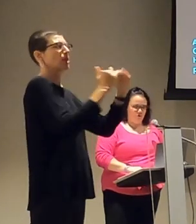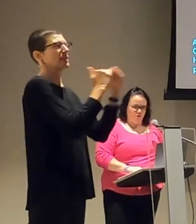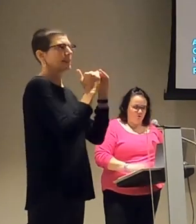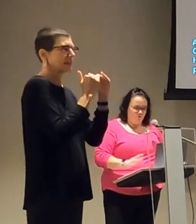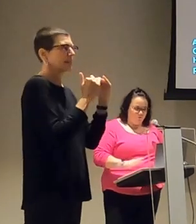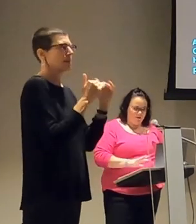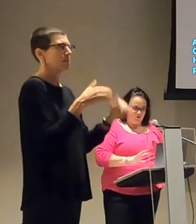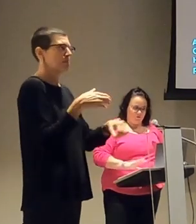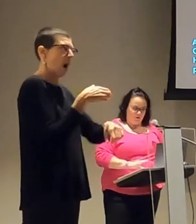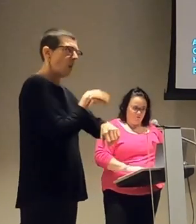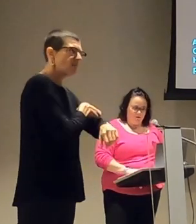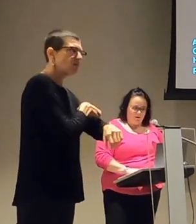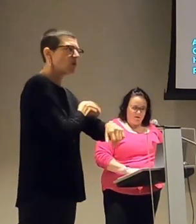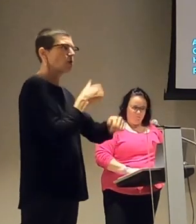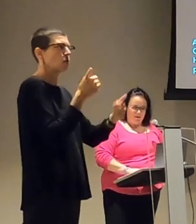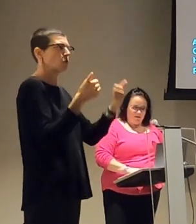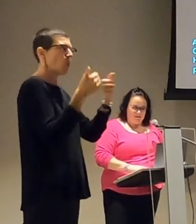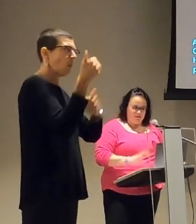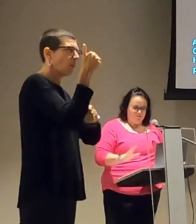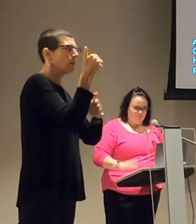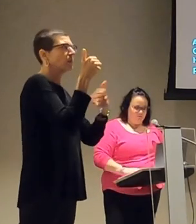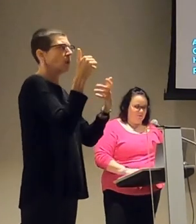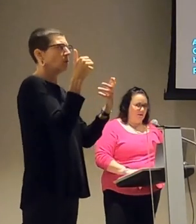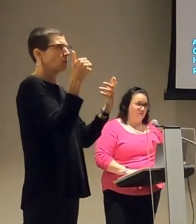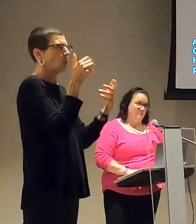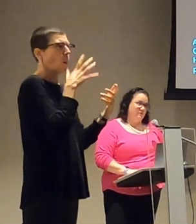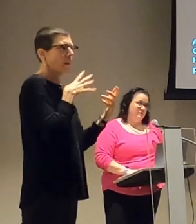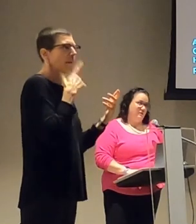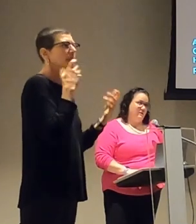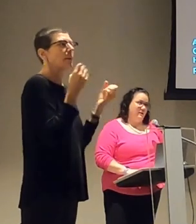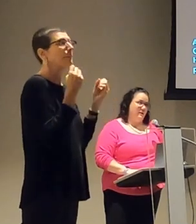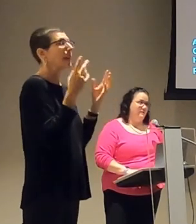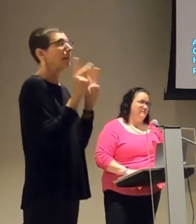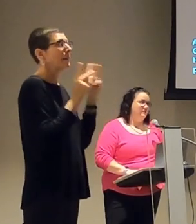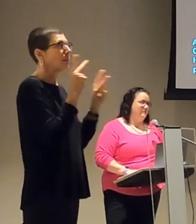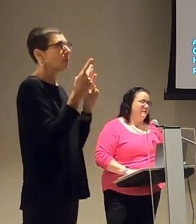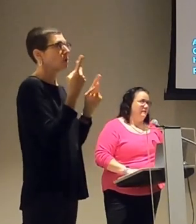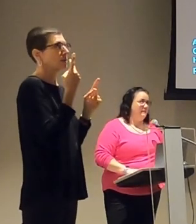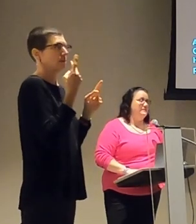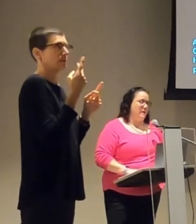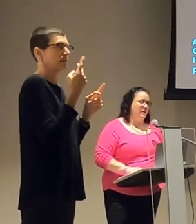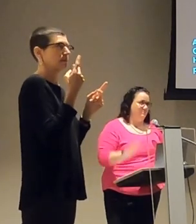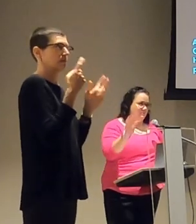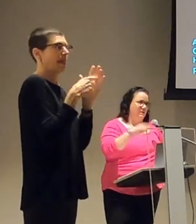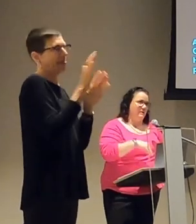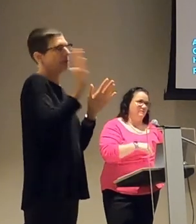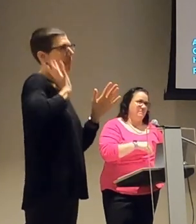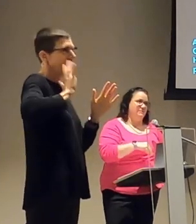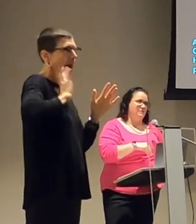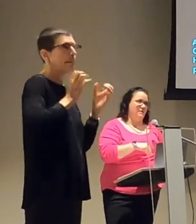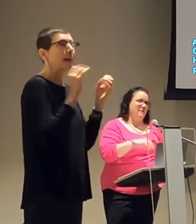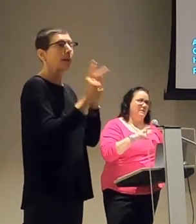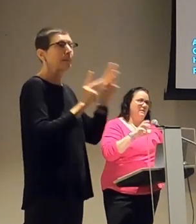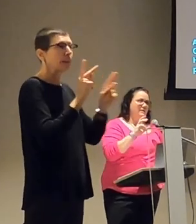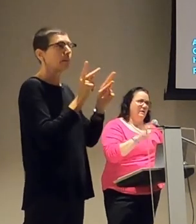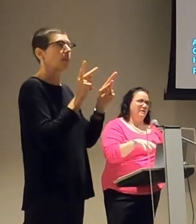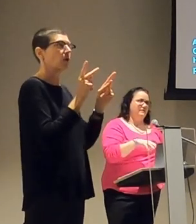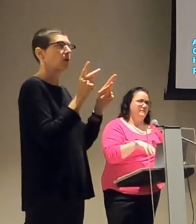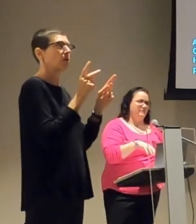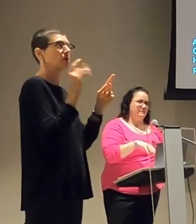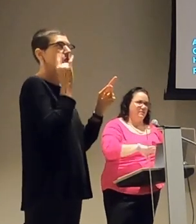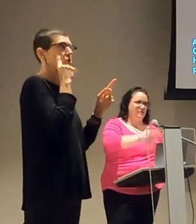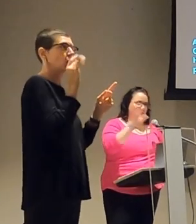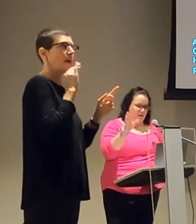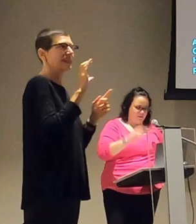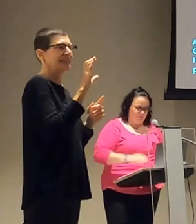Powerful, maybe noble woman trope, because a lot of people saw the height of the civil, at the time, a lot of people saw the height